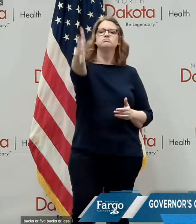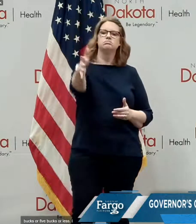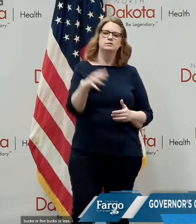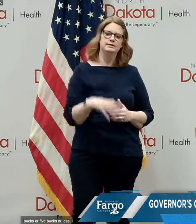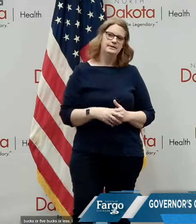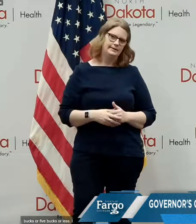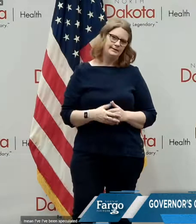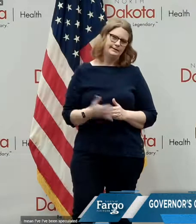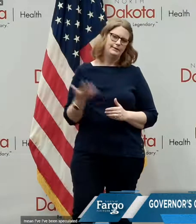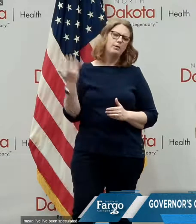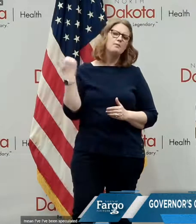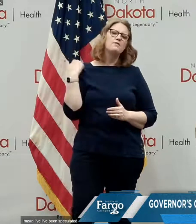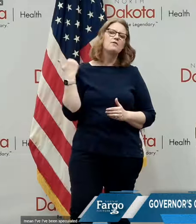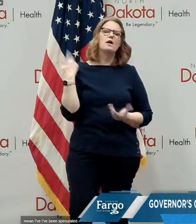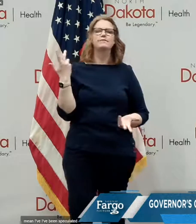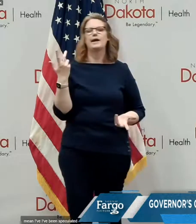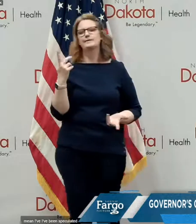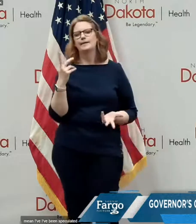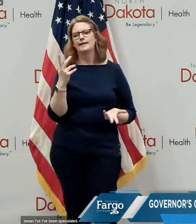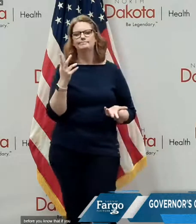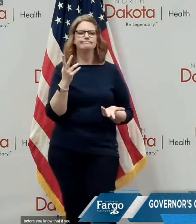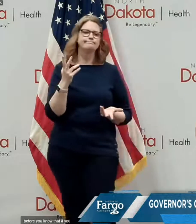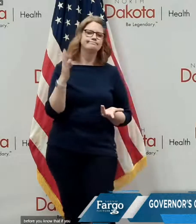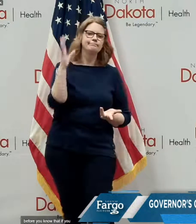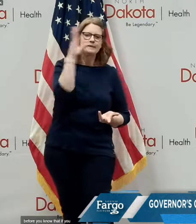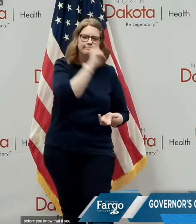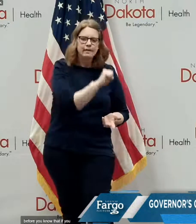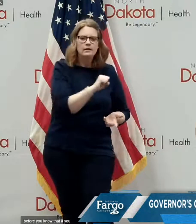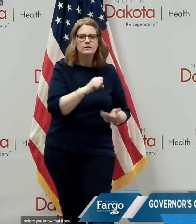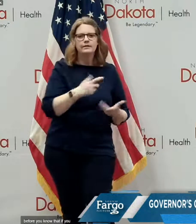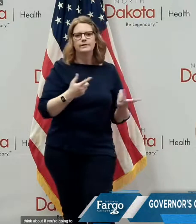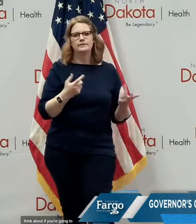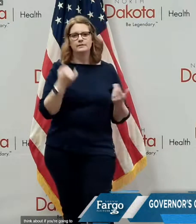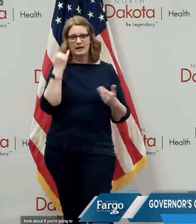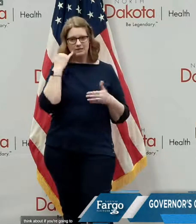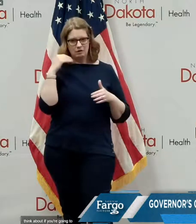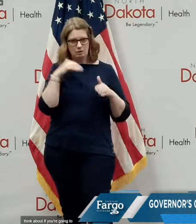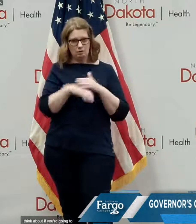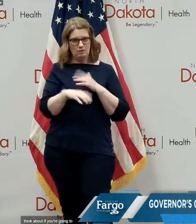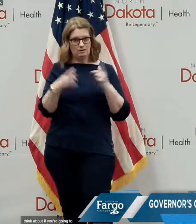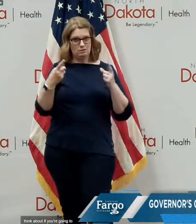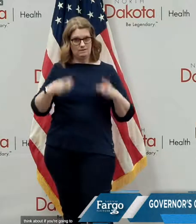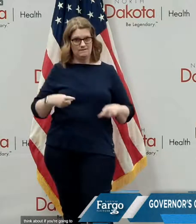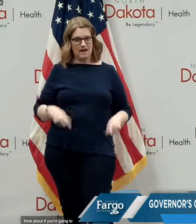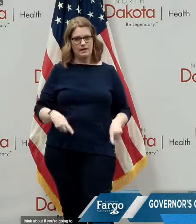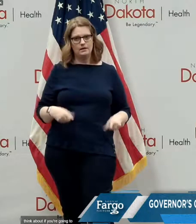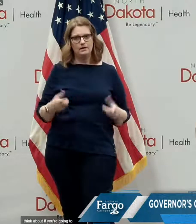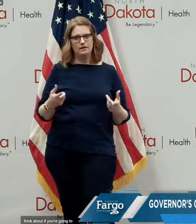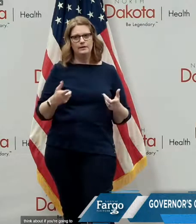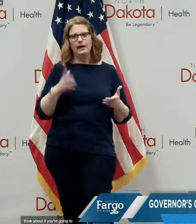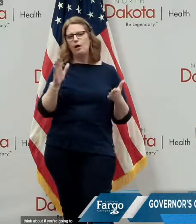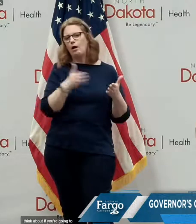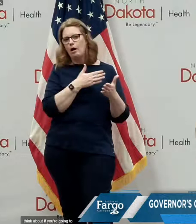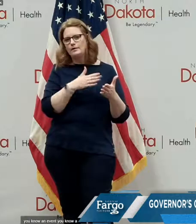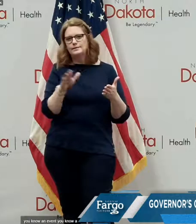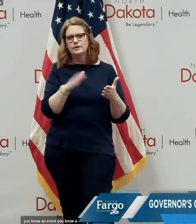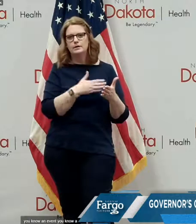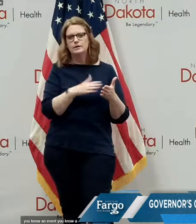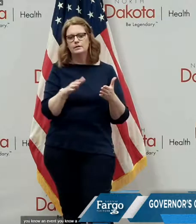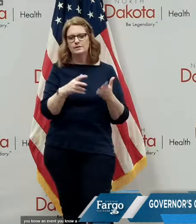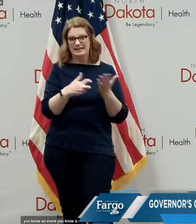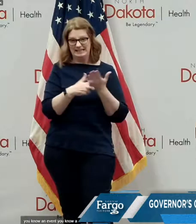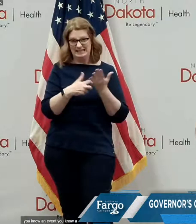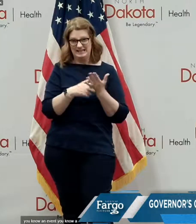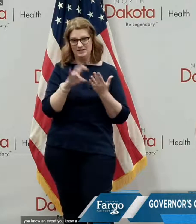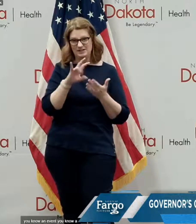before, that if you think about if you're going to an event, a concert with a $75 ticket